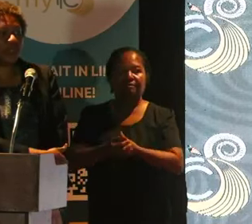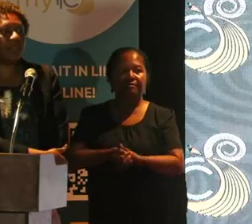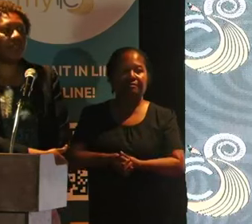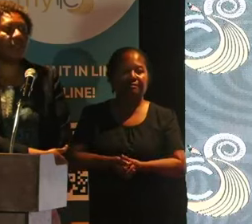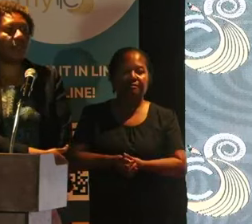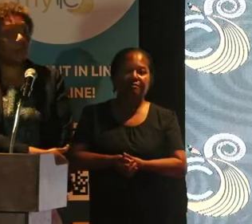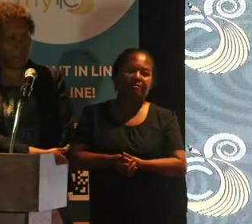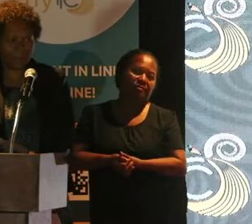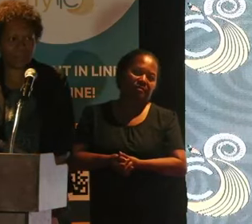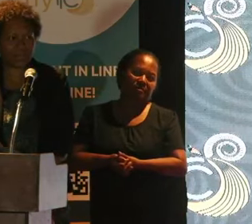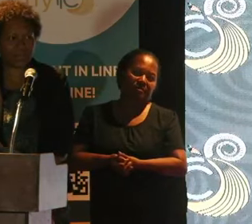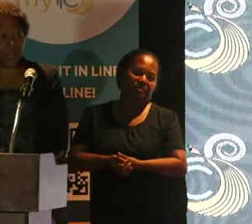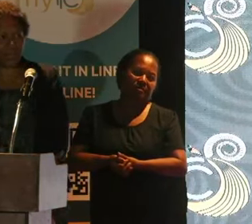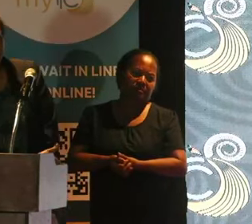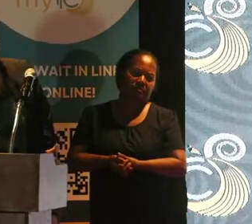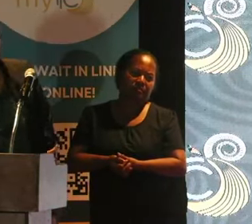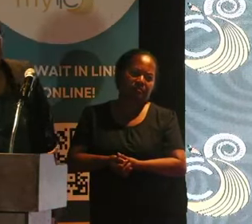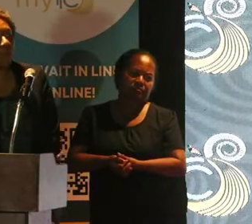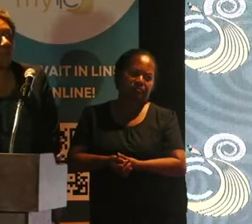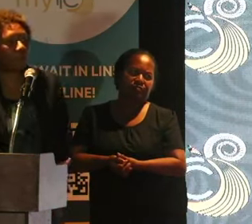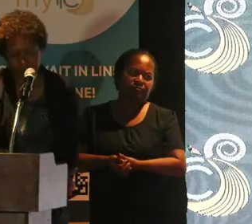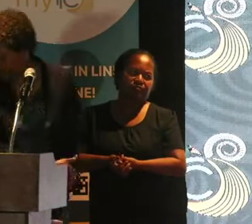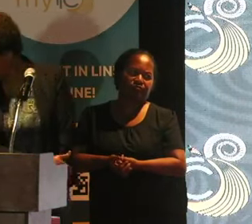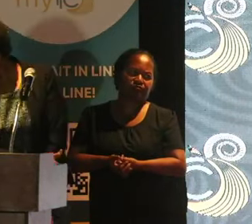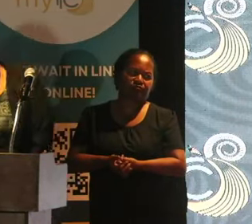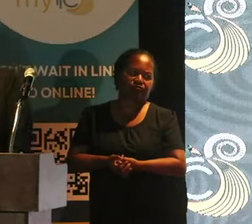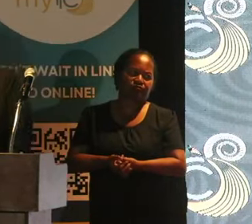mention anything concrete at this stage. Thank you.